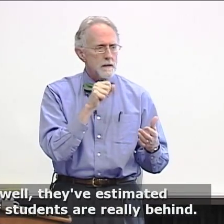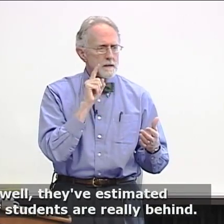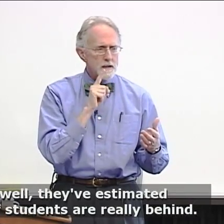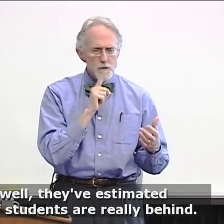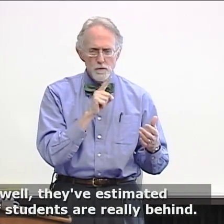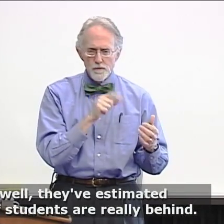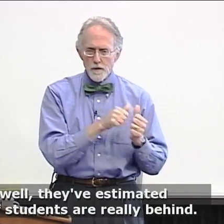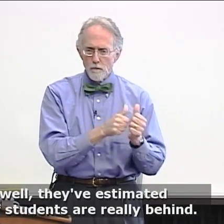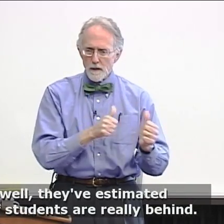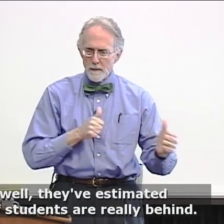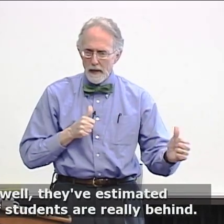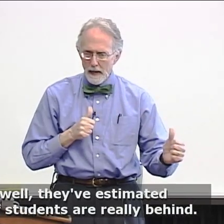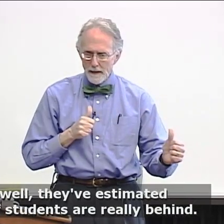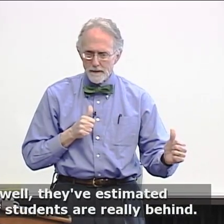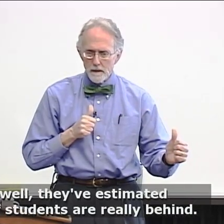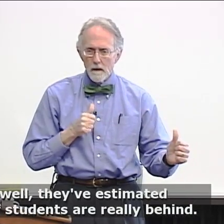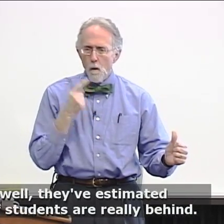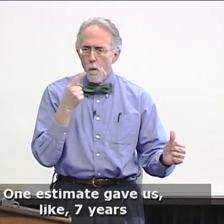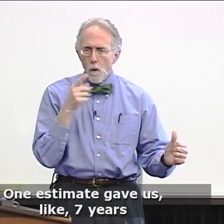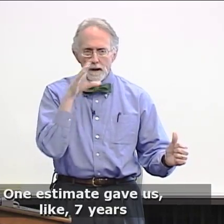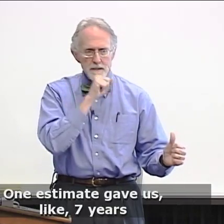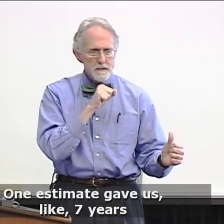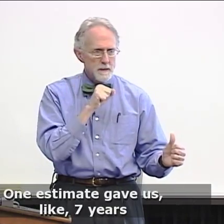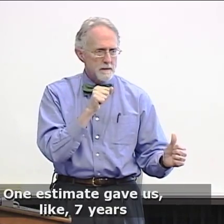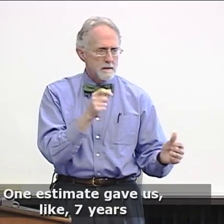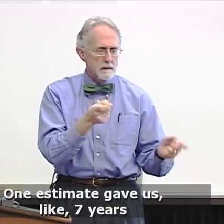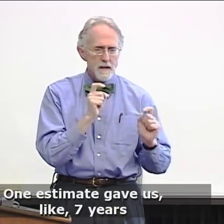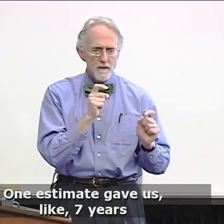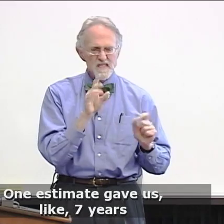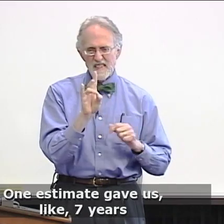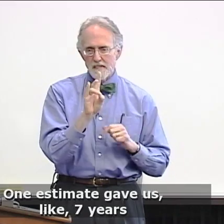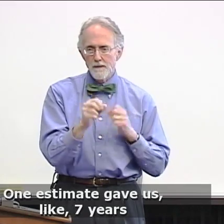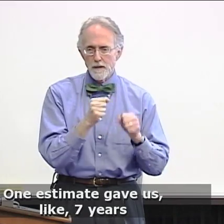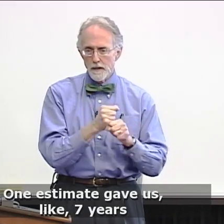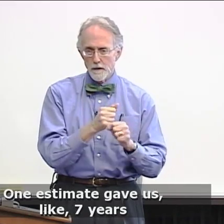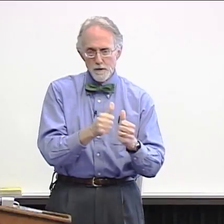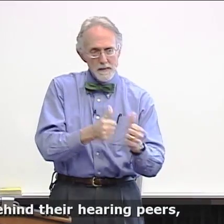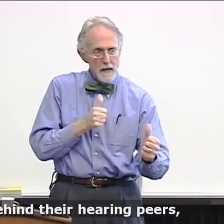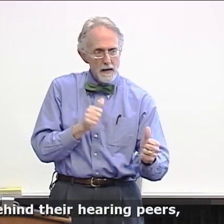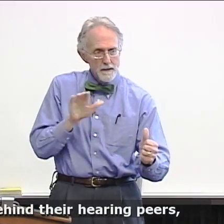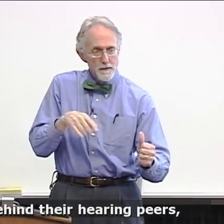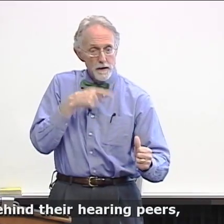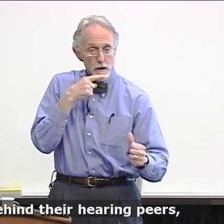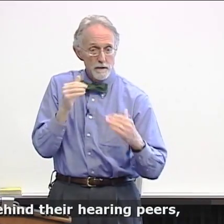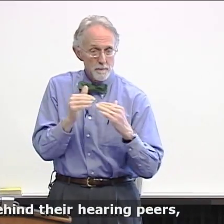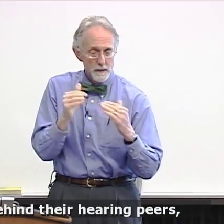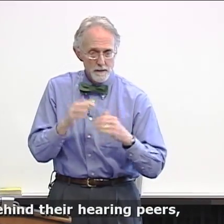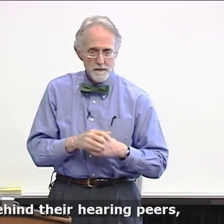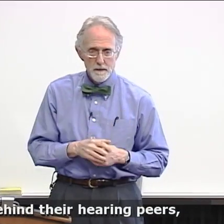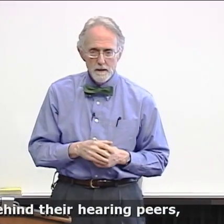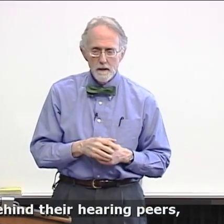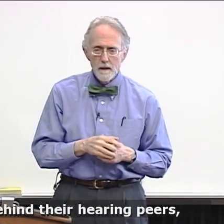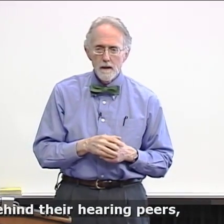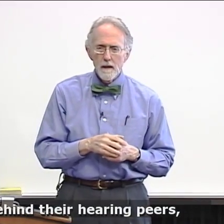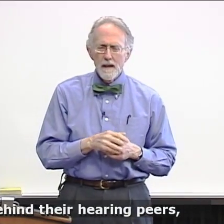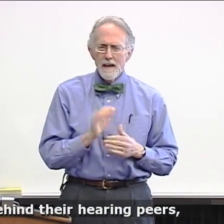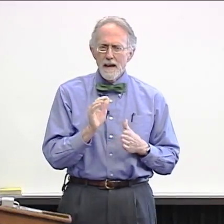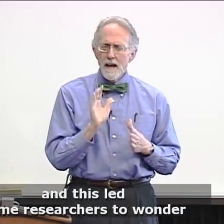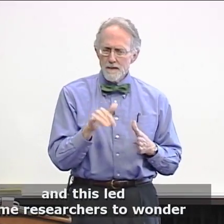deaf students are really behind. One estimate gave us like 7 years behind their hearing peers. And this